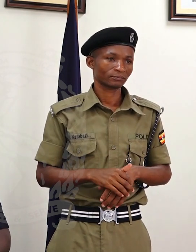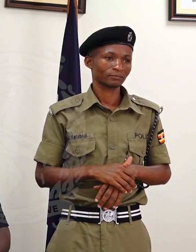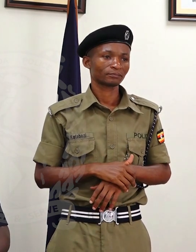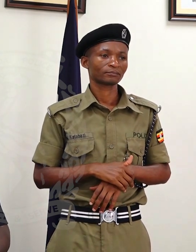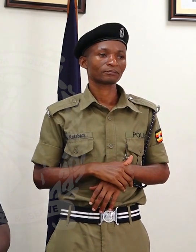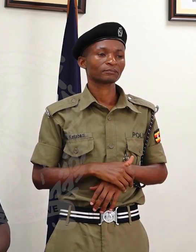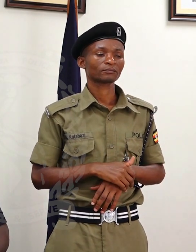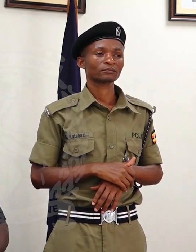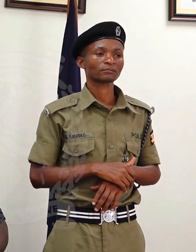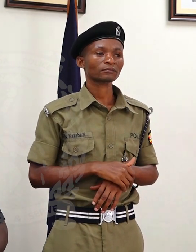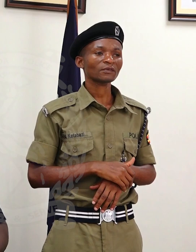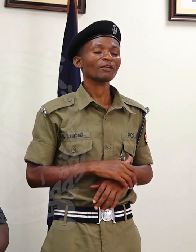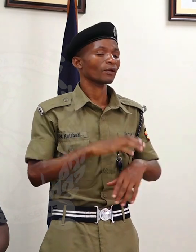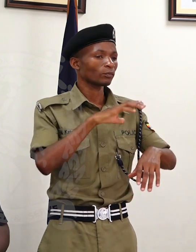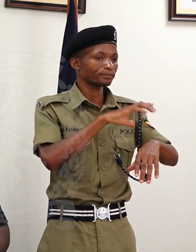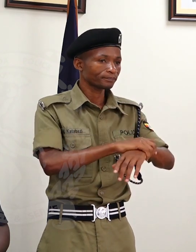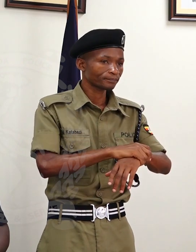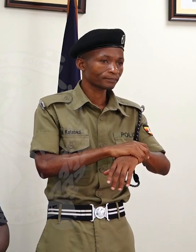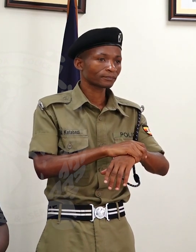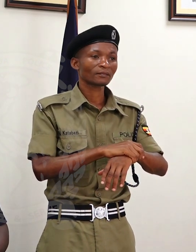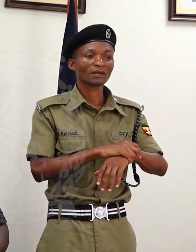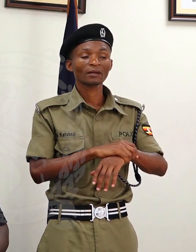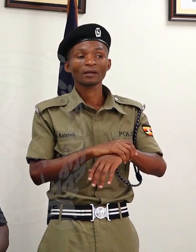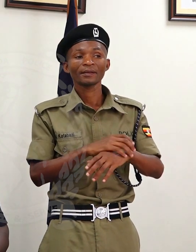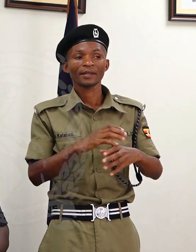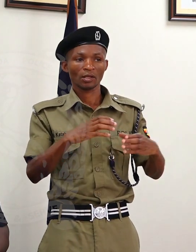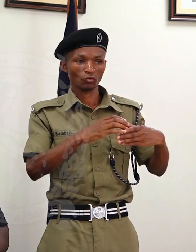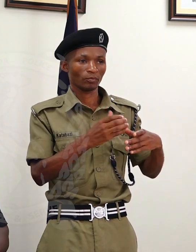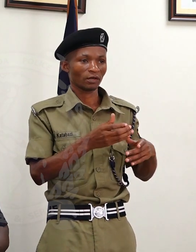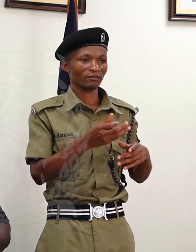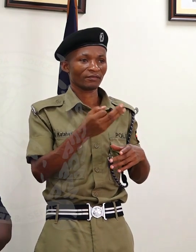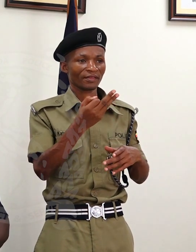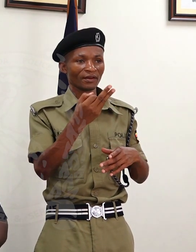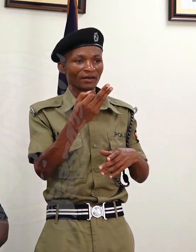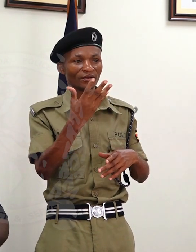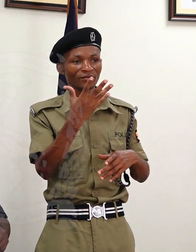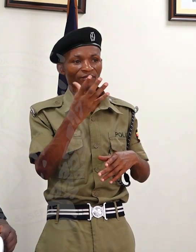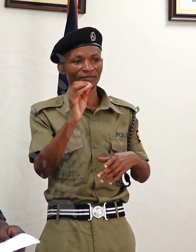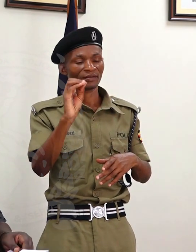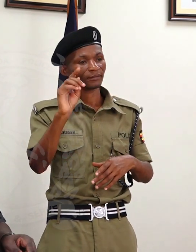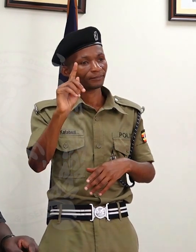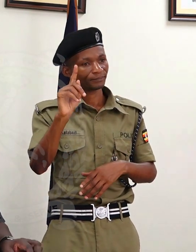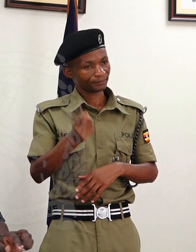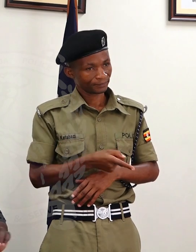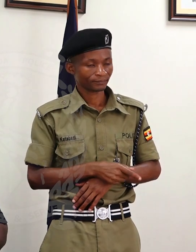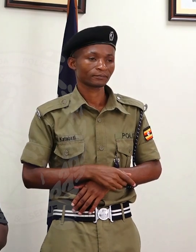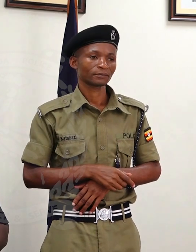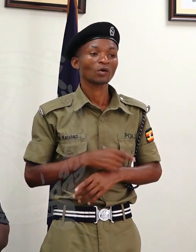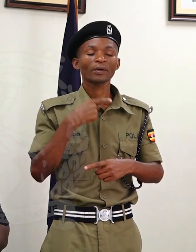So out of that, we got them. They still had 350,000 shillings on them. So we continue to warn